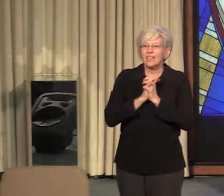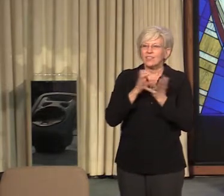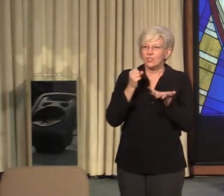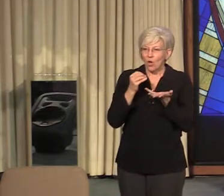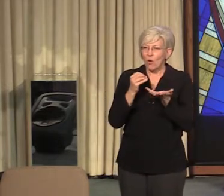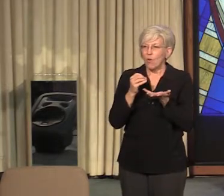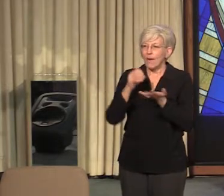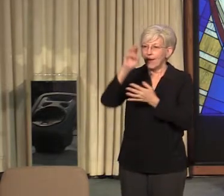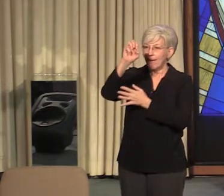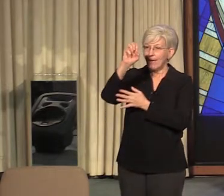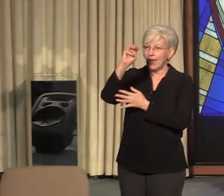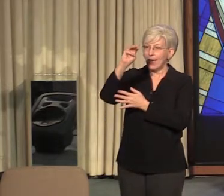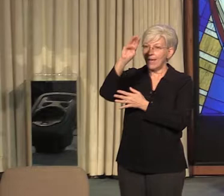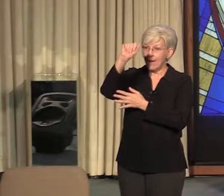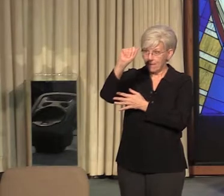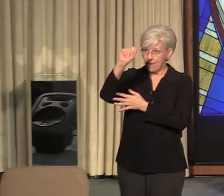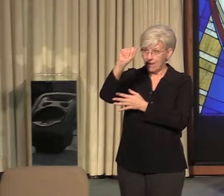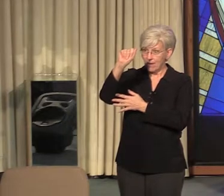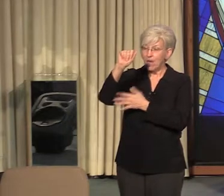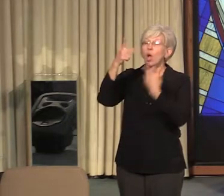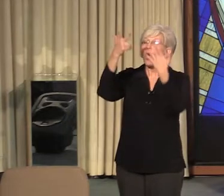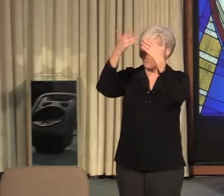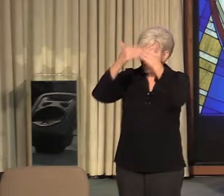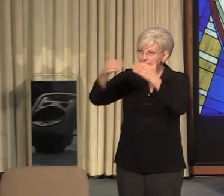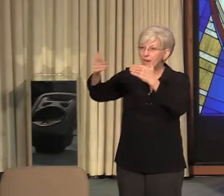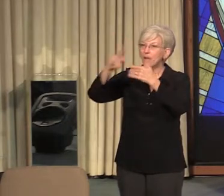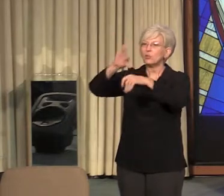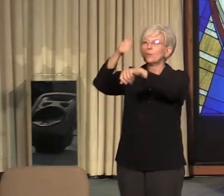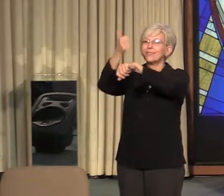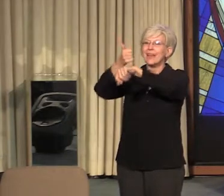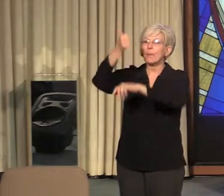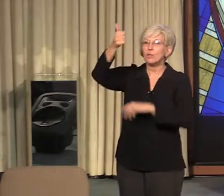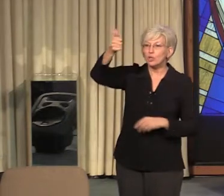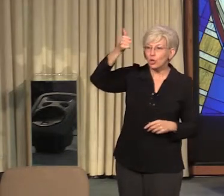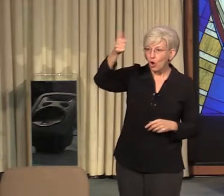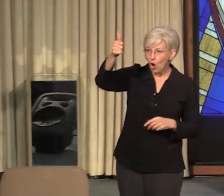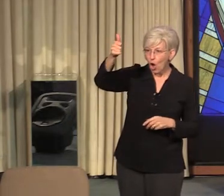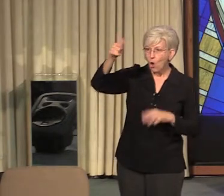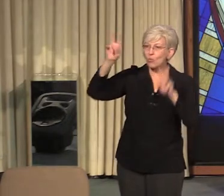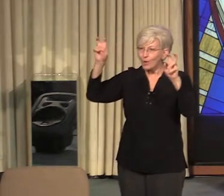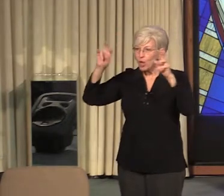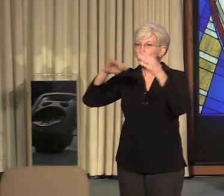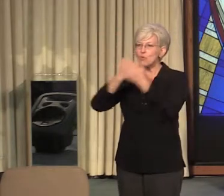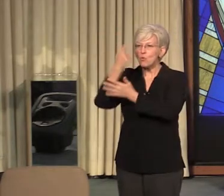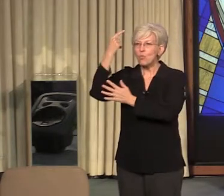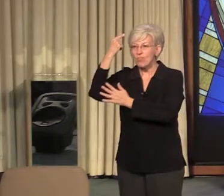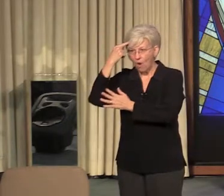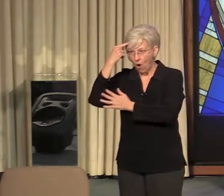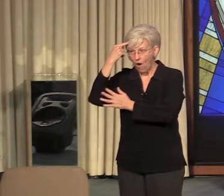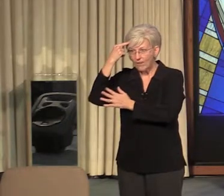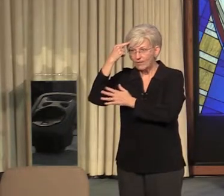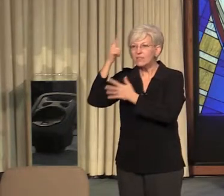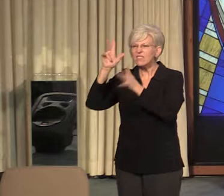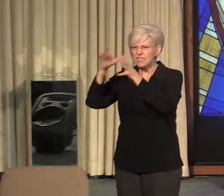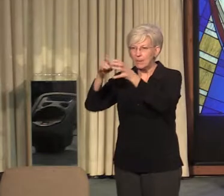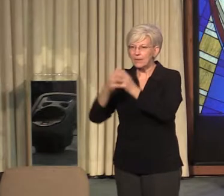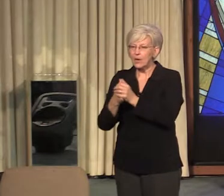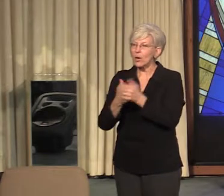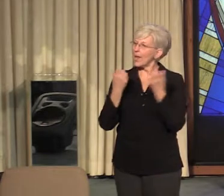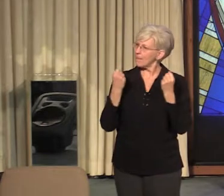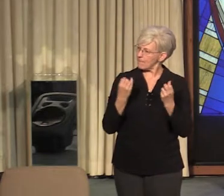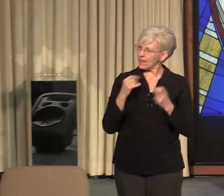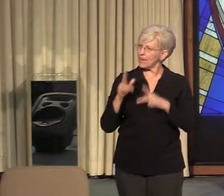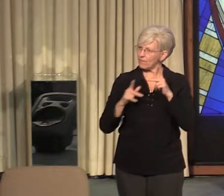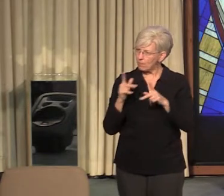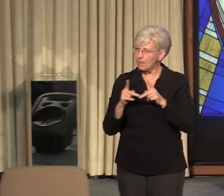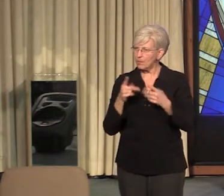And so Emma Curtis Hopkins went on to establish her own New Thought seminary, and many of the people that we think of